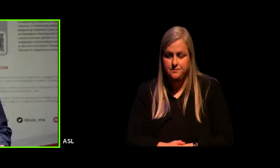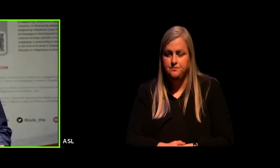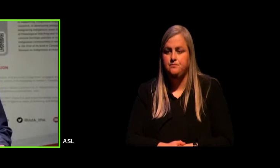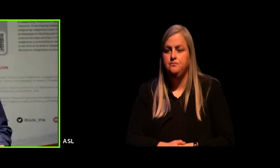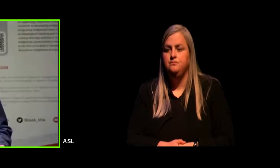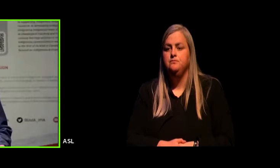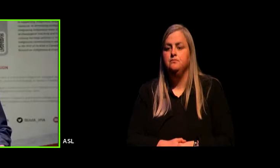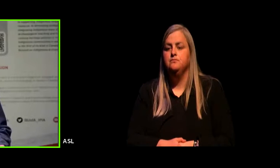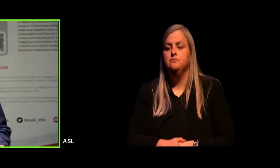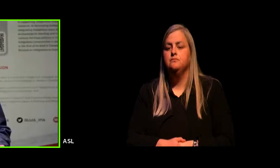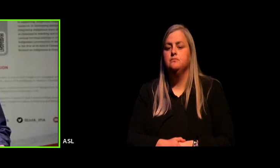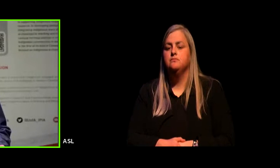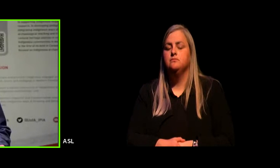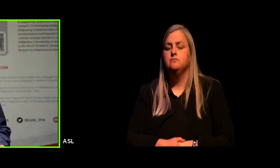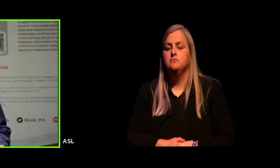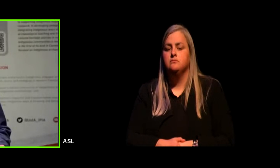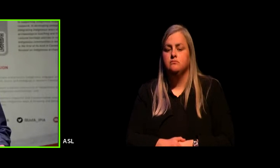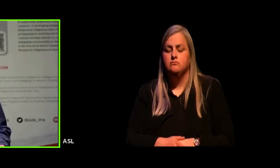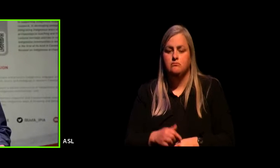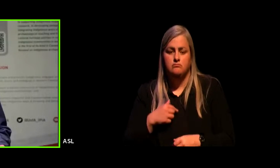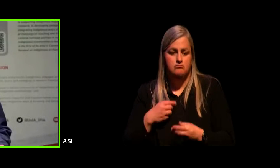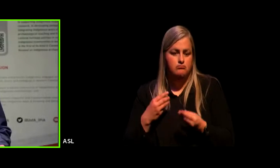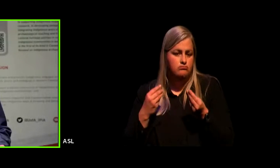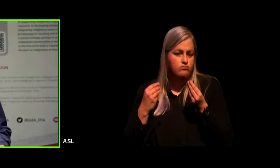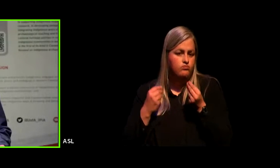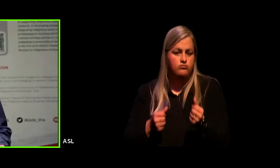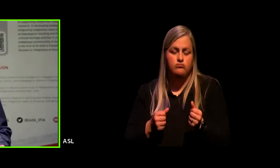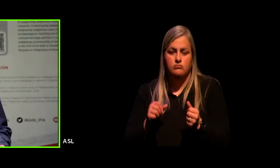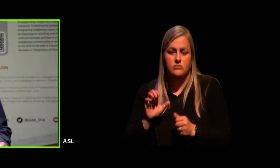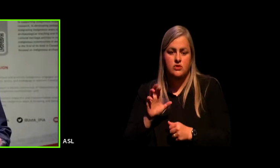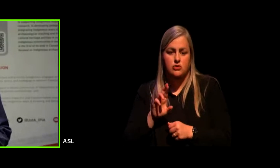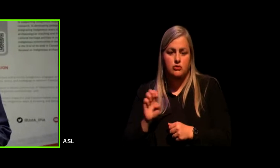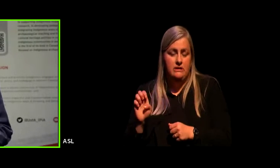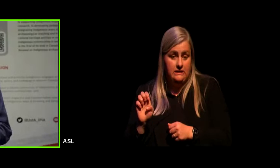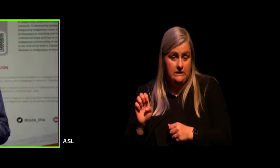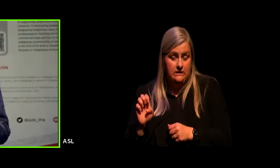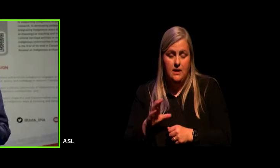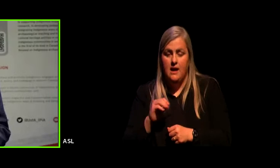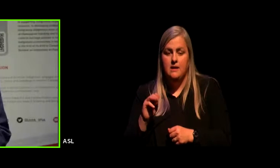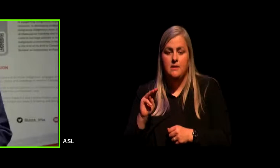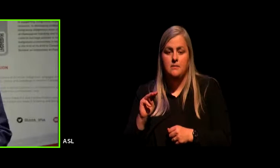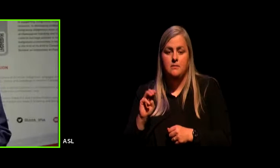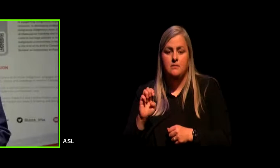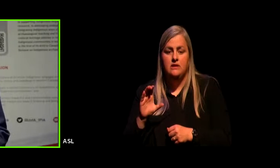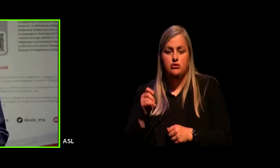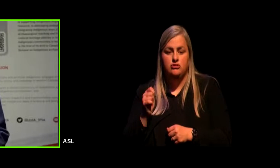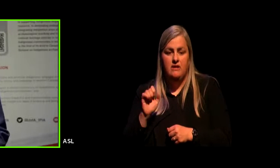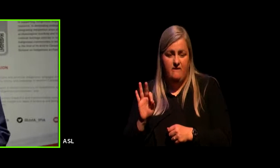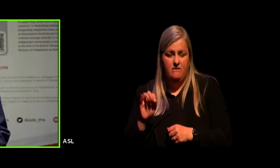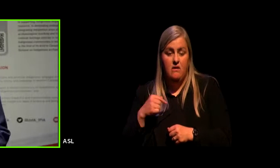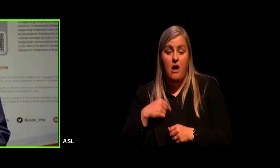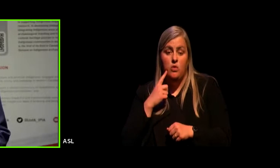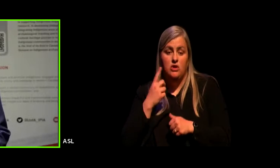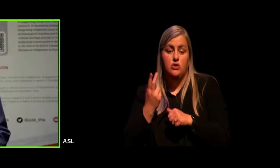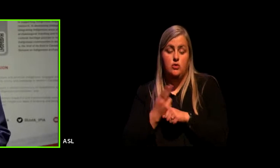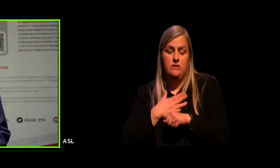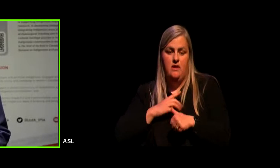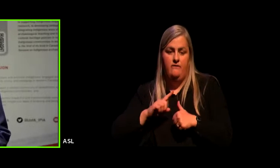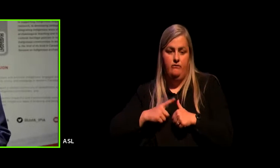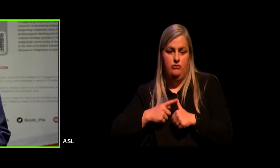I'm a fluent Cree speaker and Michif speaker, so I'm going to say it in my first language. And